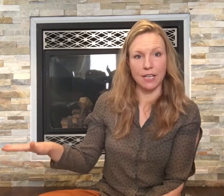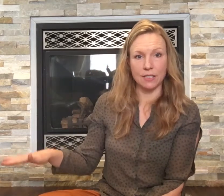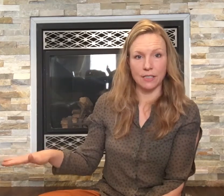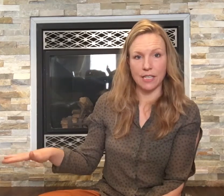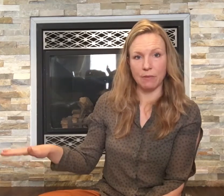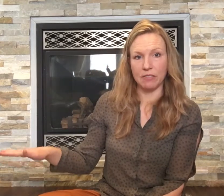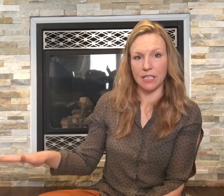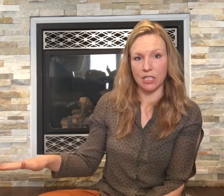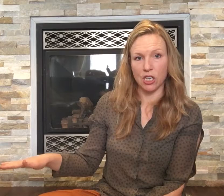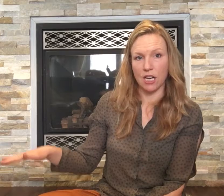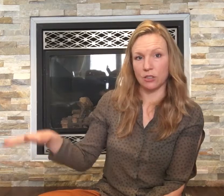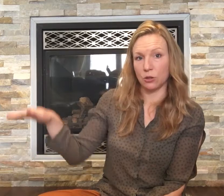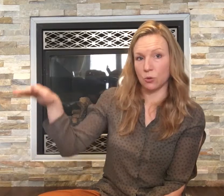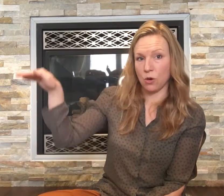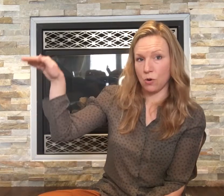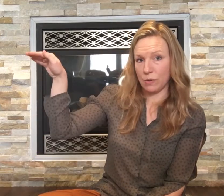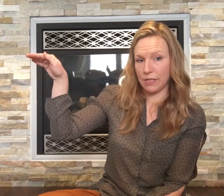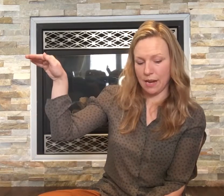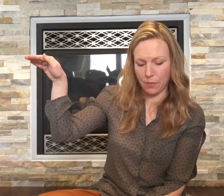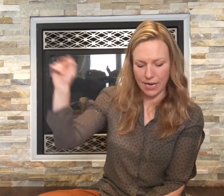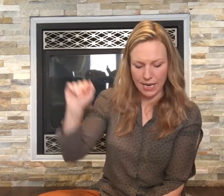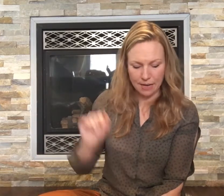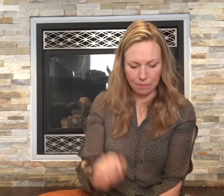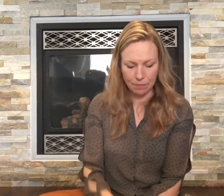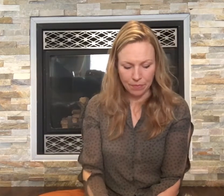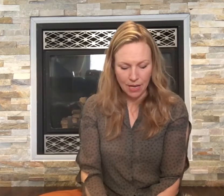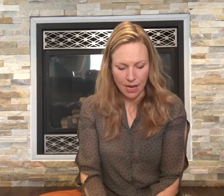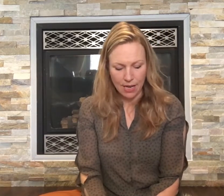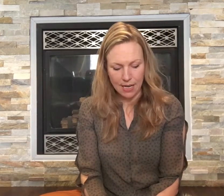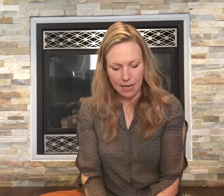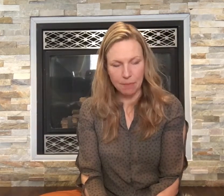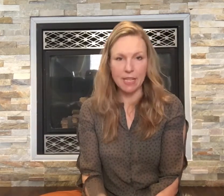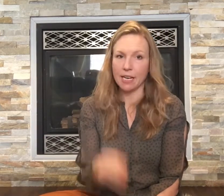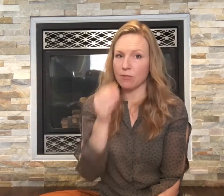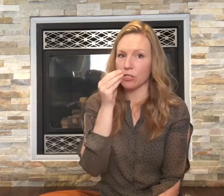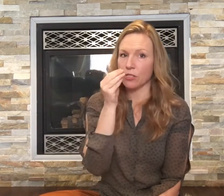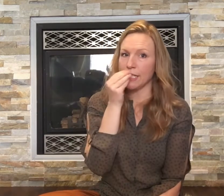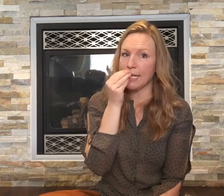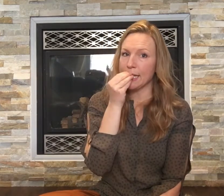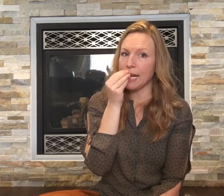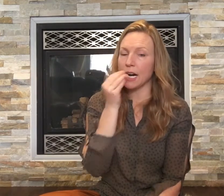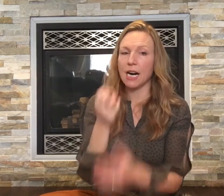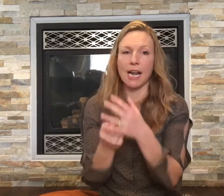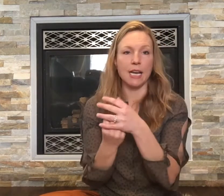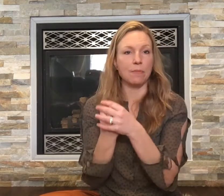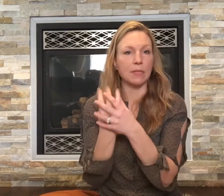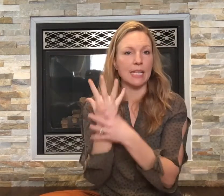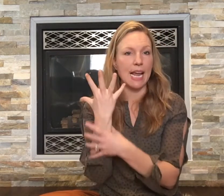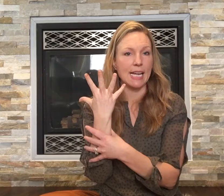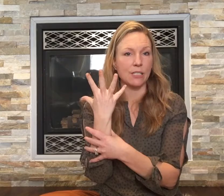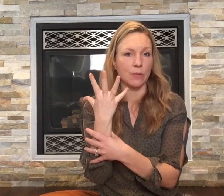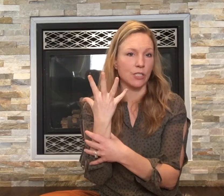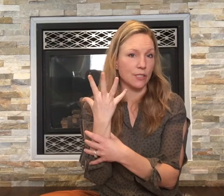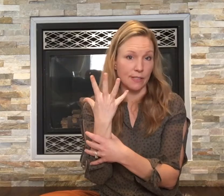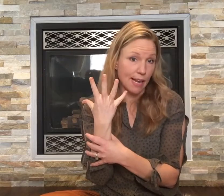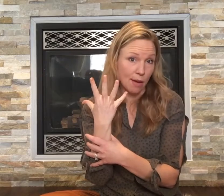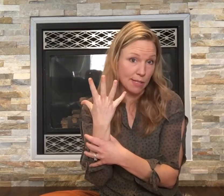Child, and then we've seen that a child grows that way. And then of course there's eat in there, and plant, which is the same as a